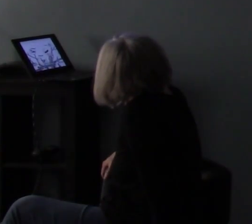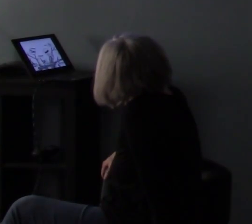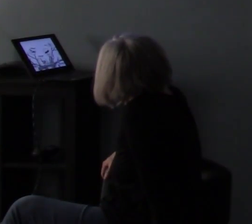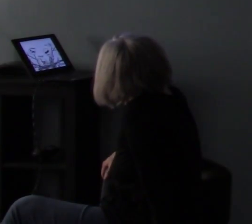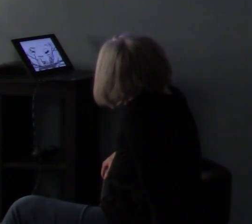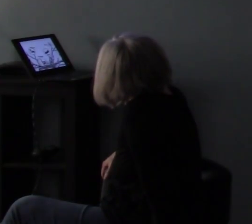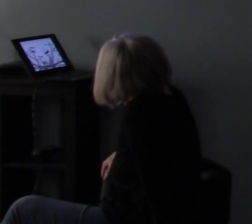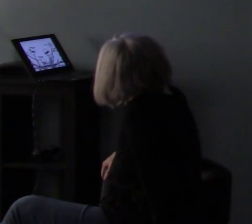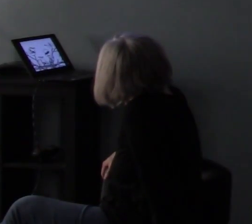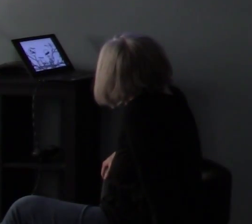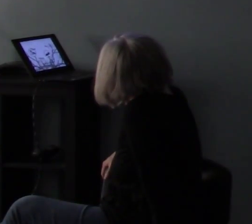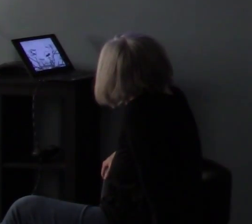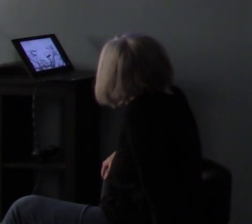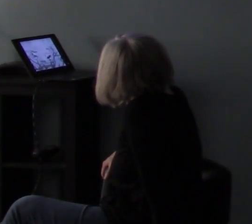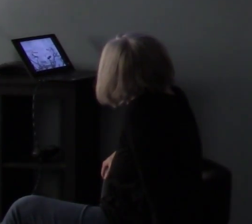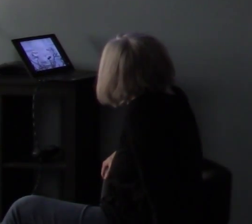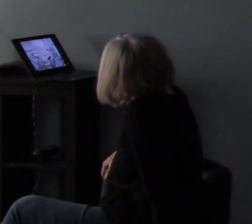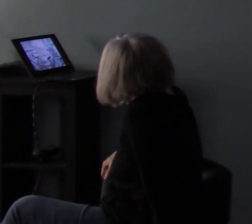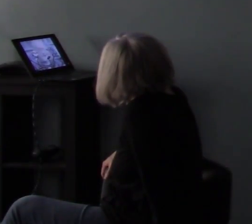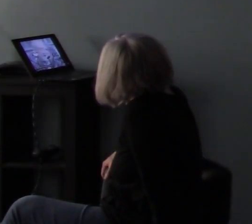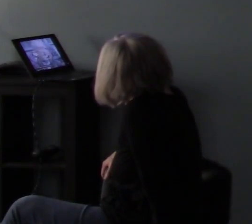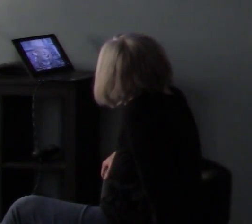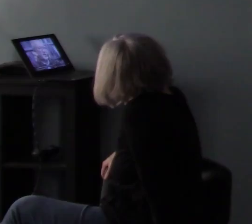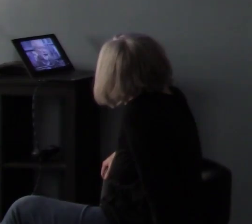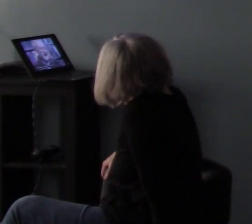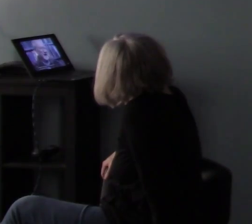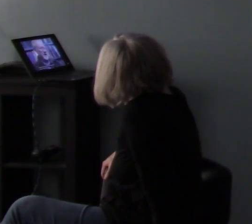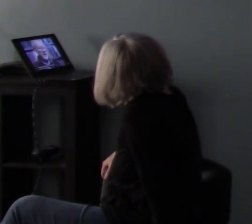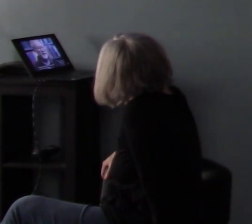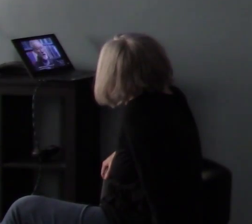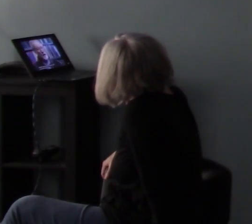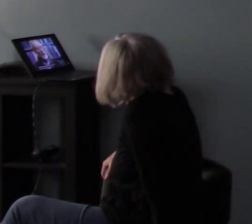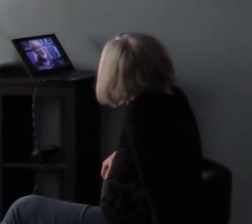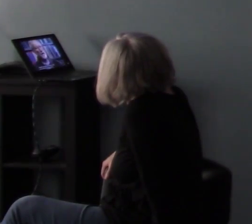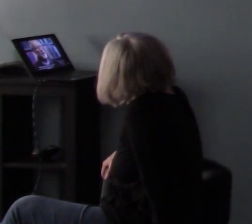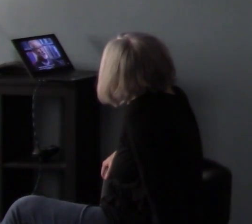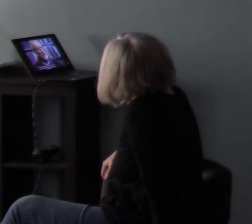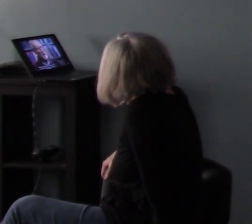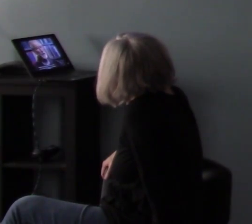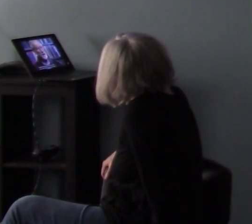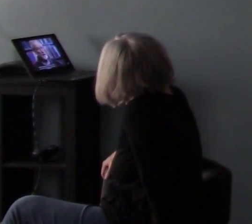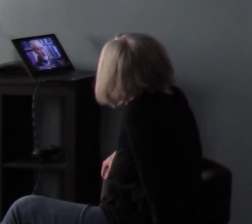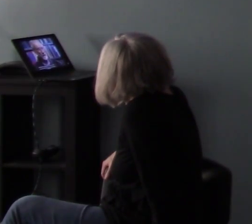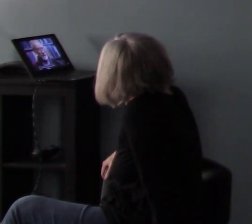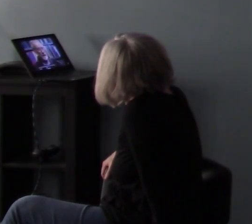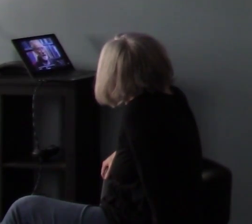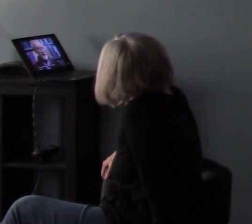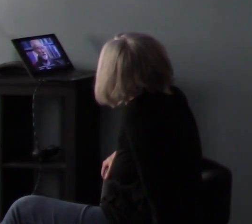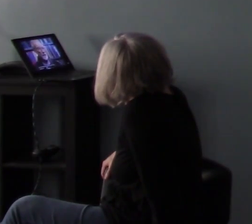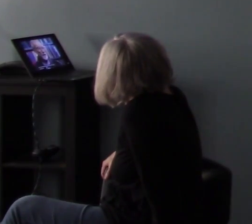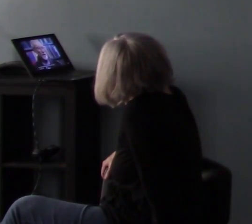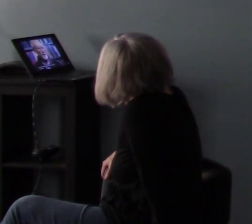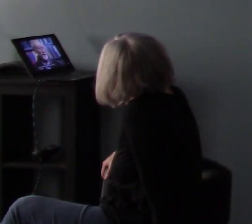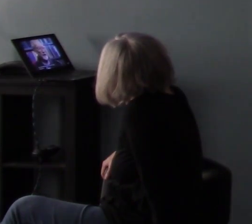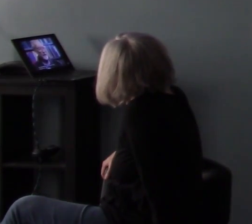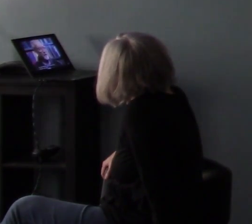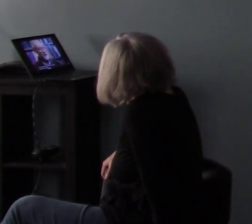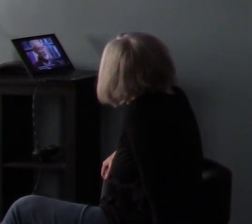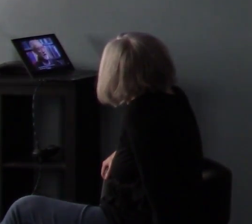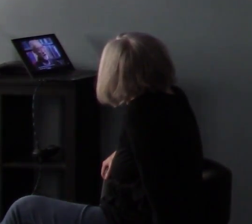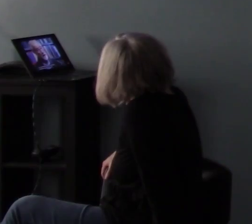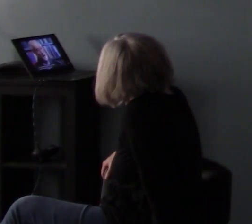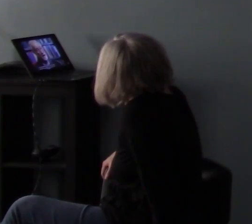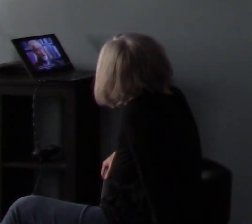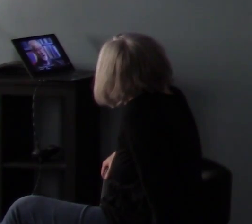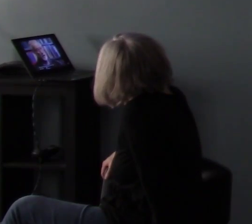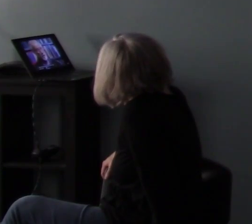Indeed, if you look at the tree of life, you can infer that nearly or all living phyla had evolved